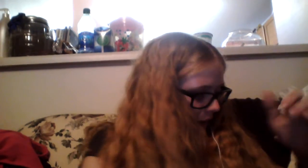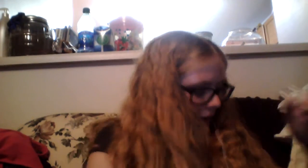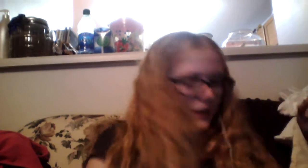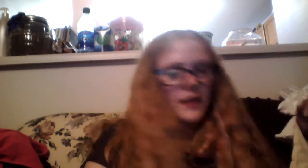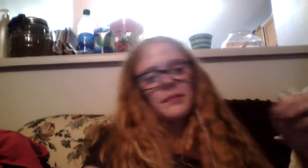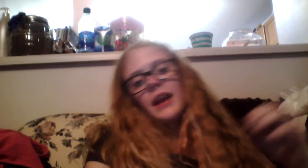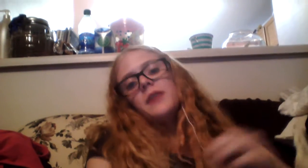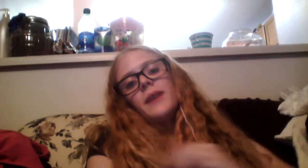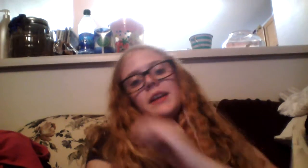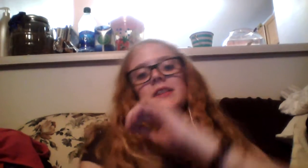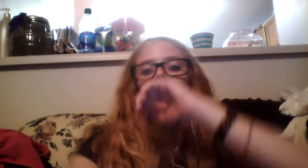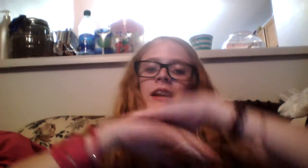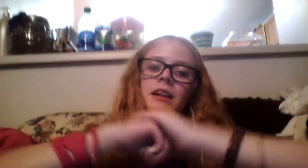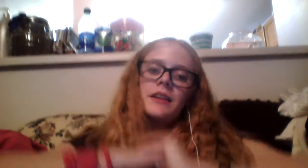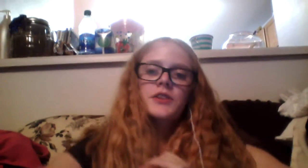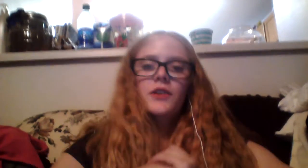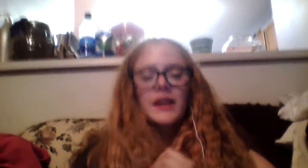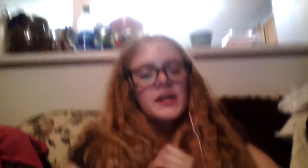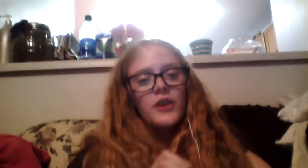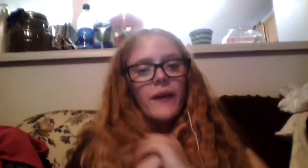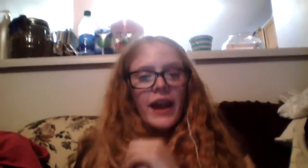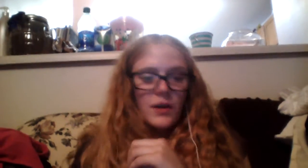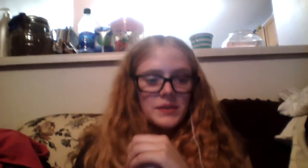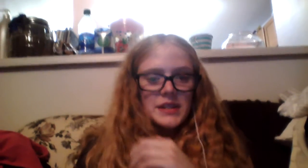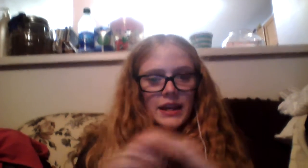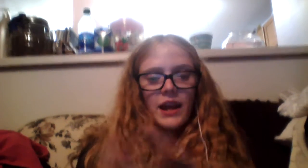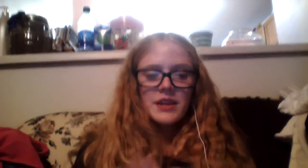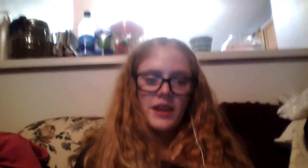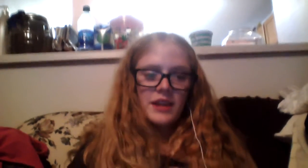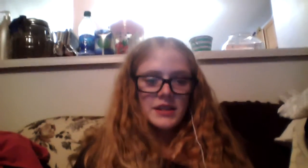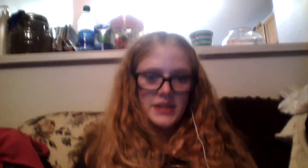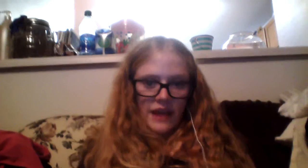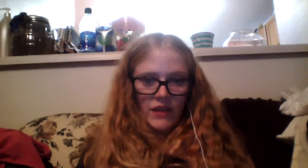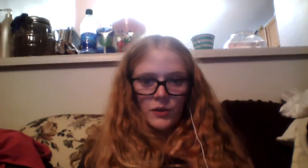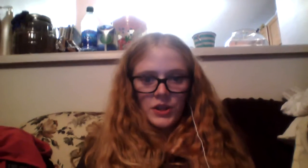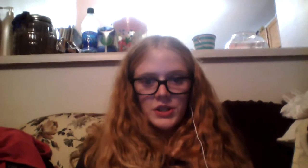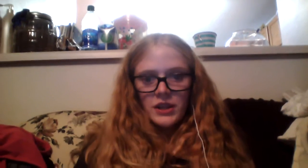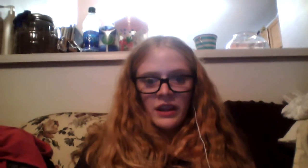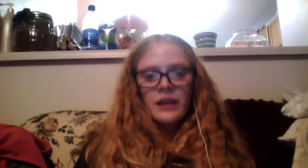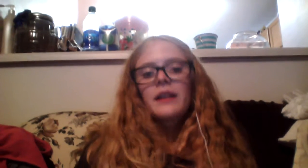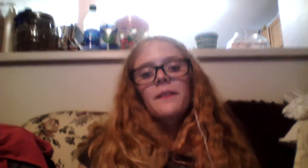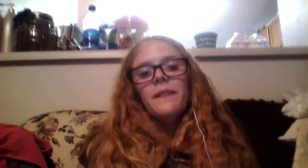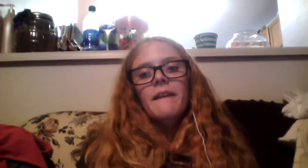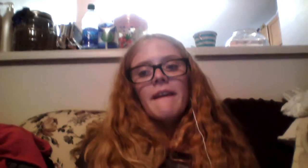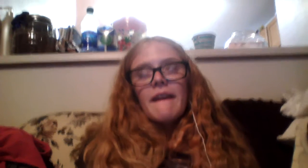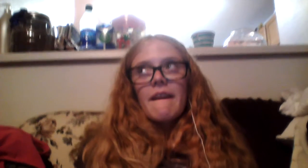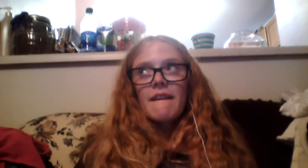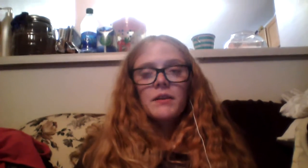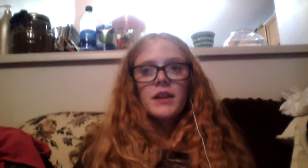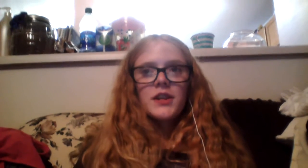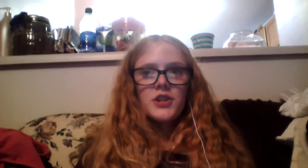Yeah. Anyways, so that's how you count to 19 in sign language. And then I'm going to teach you